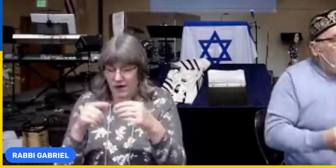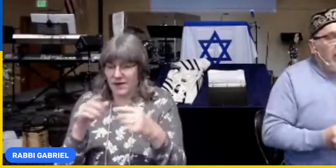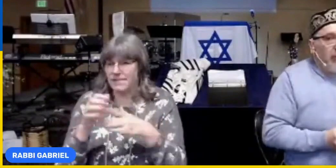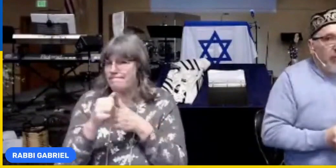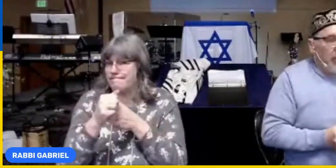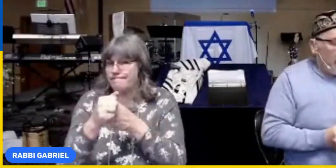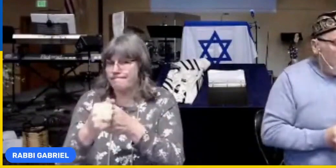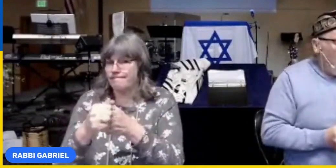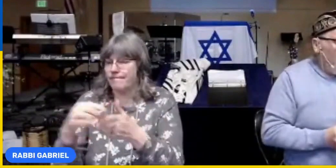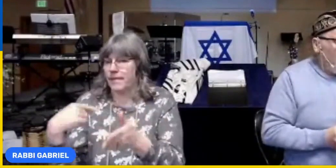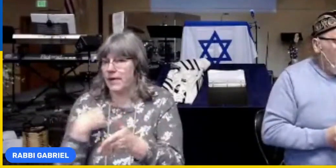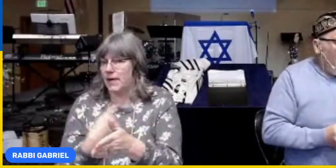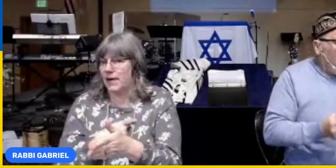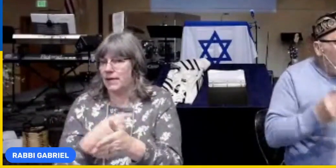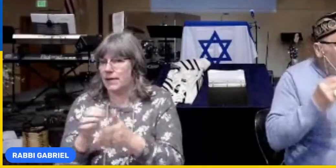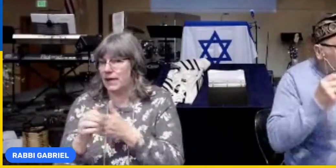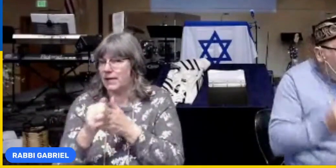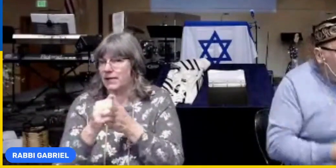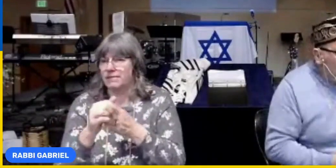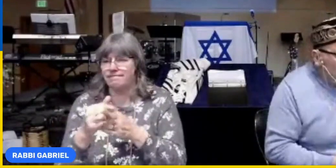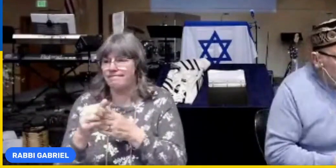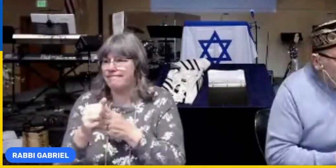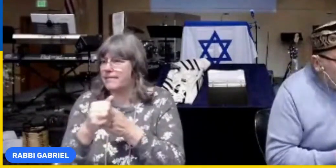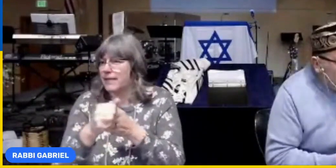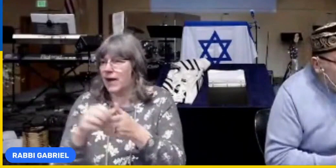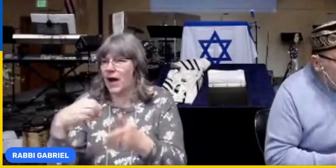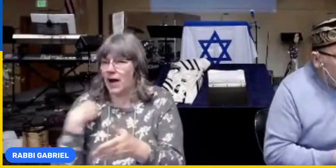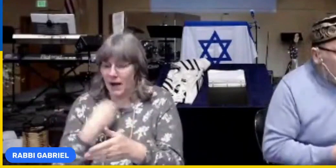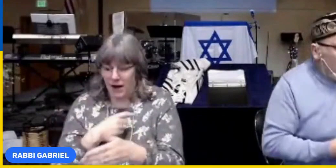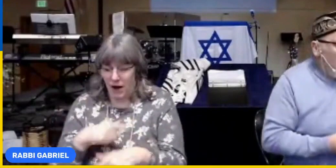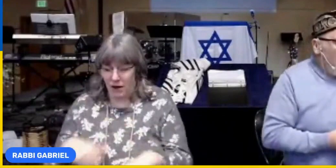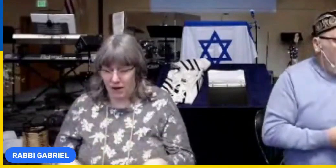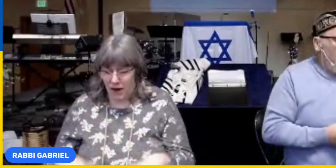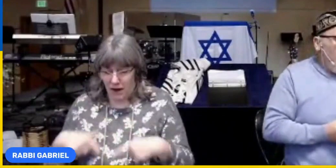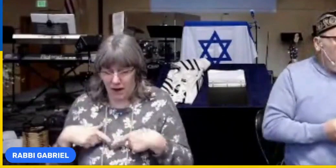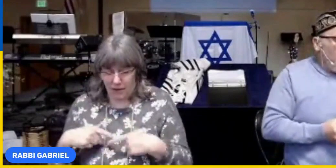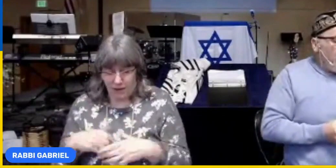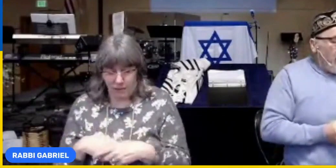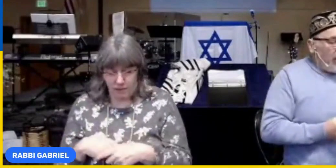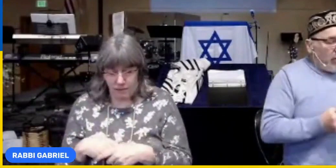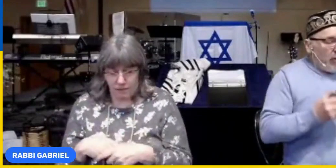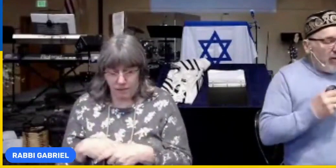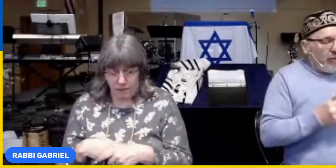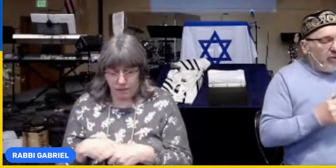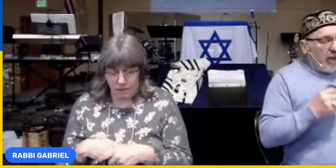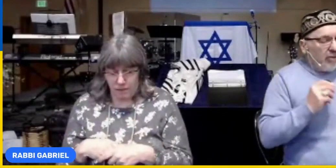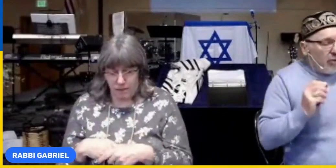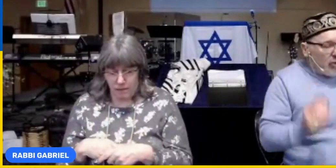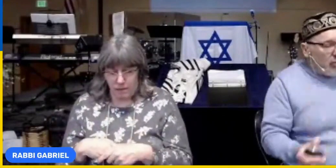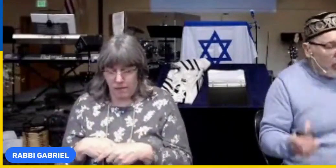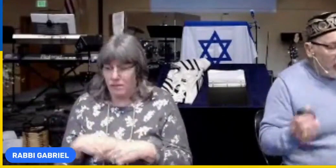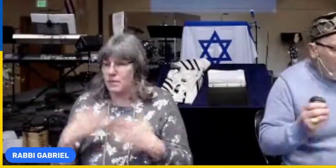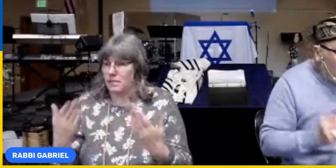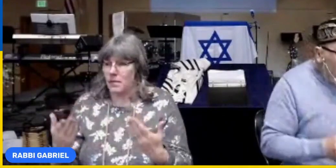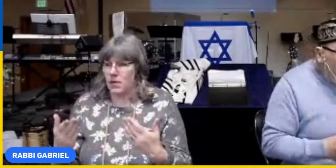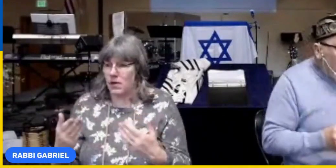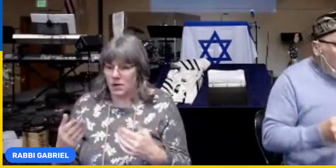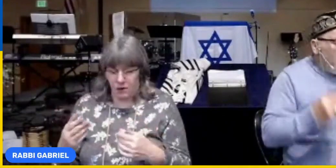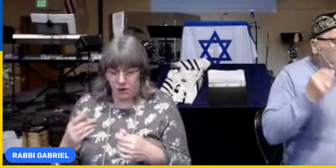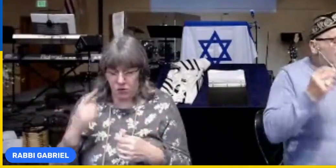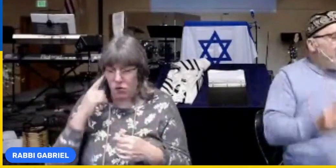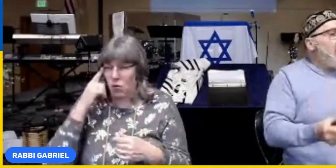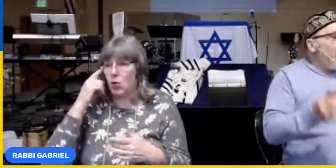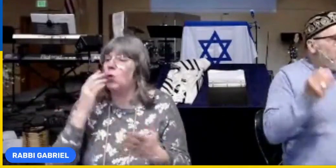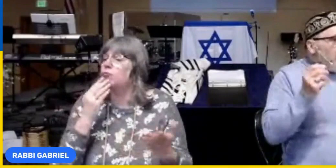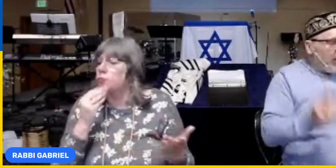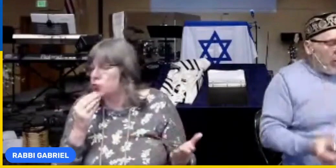What does it mean for us today? How do we apply it to ourselves today? Whether as a 21st century Jew or Gentile,